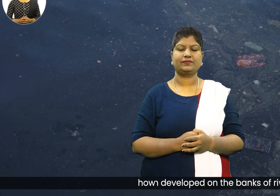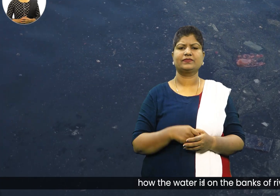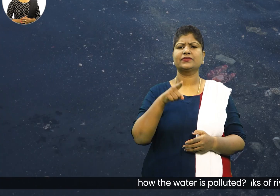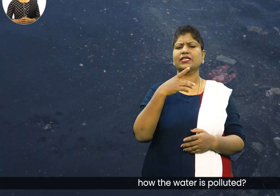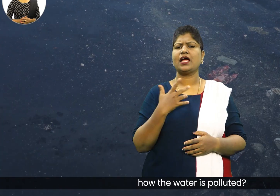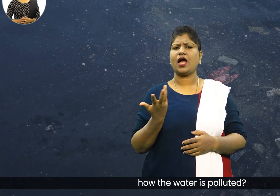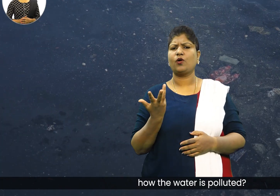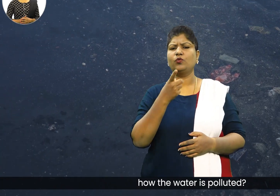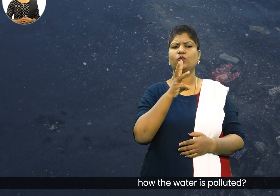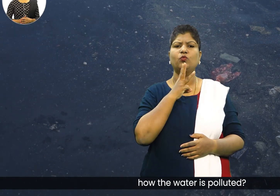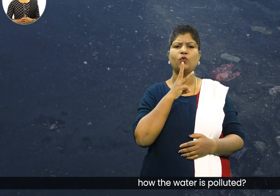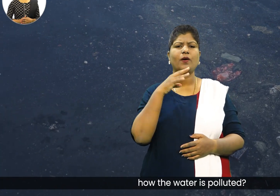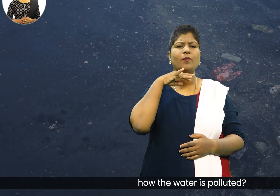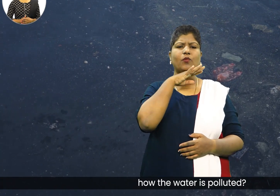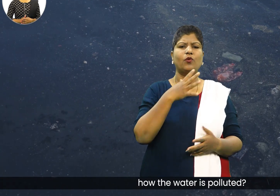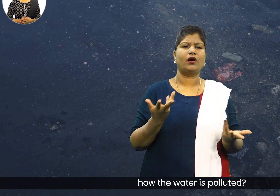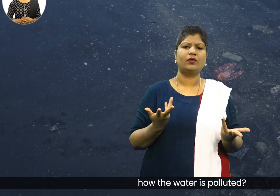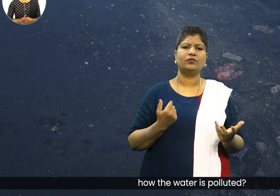How the water is polluted?